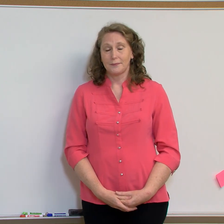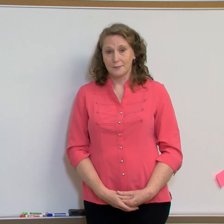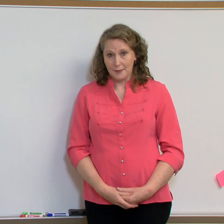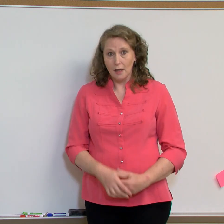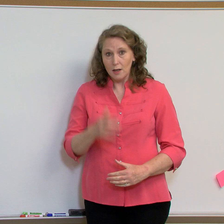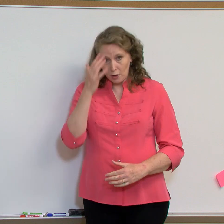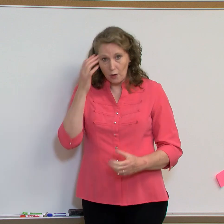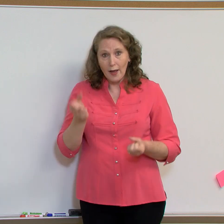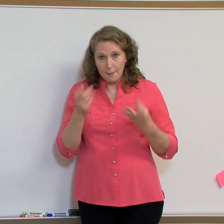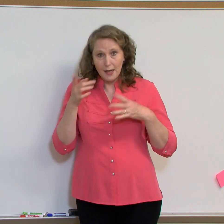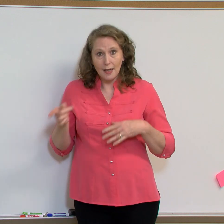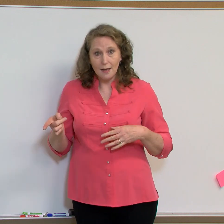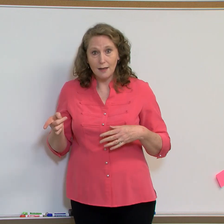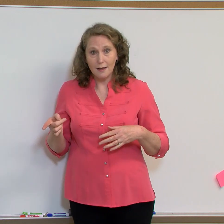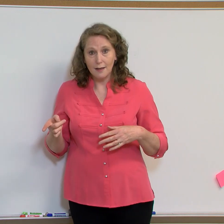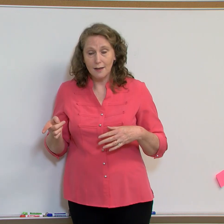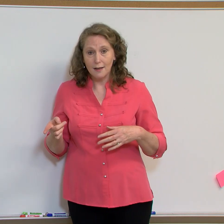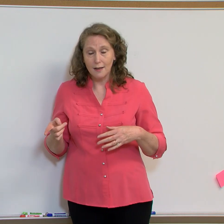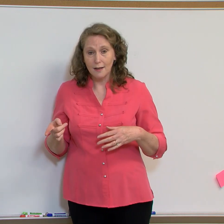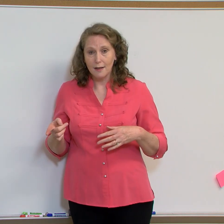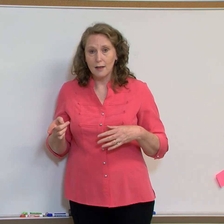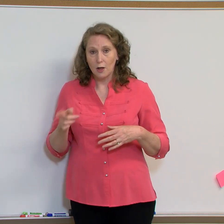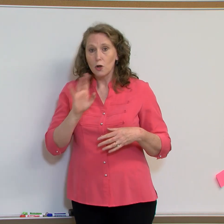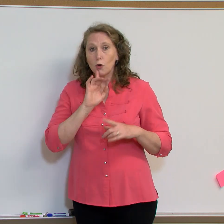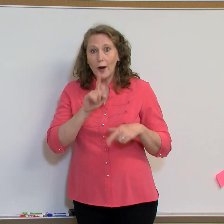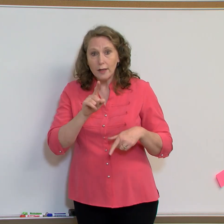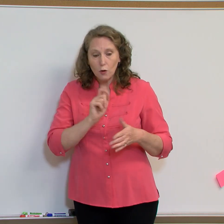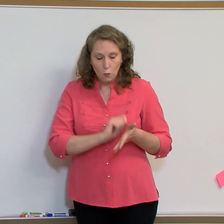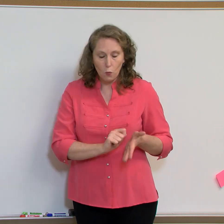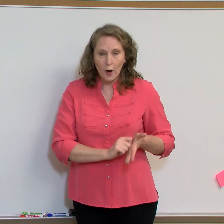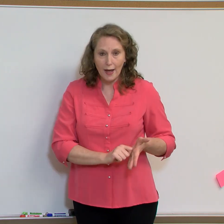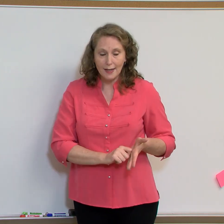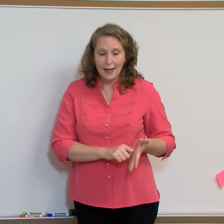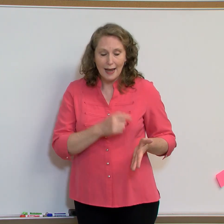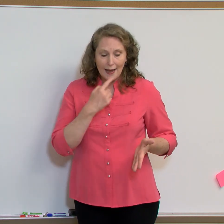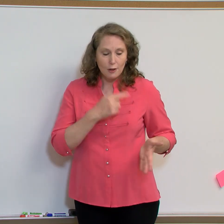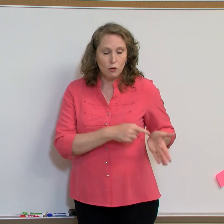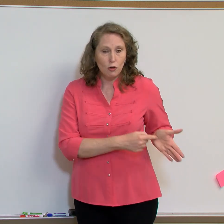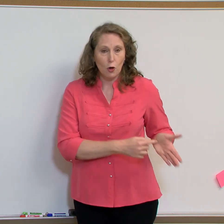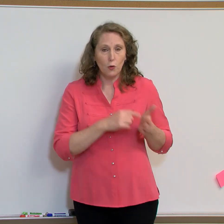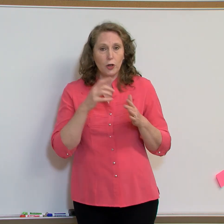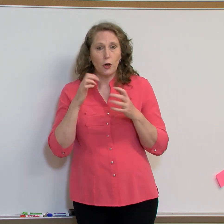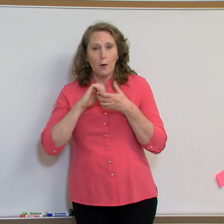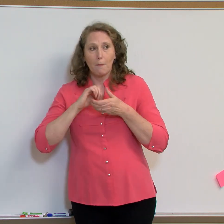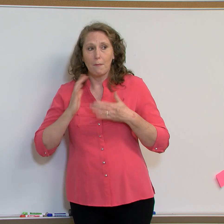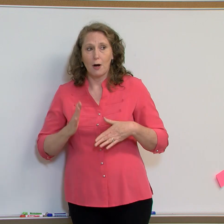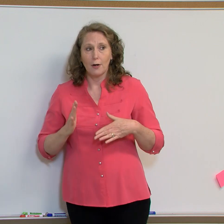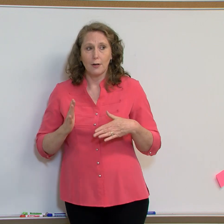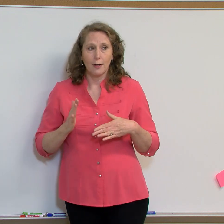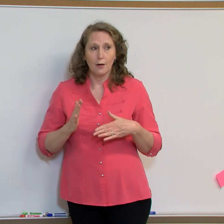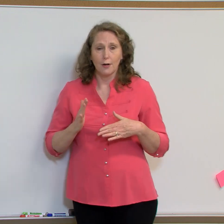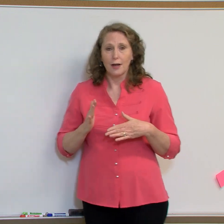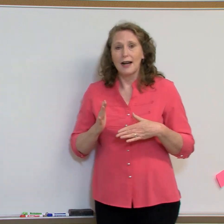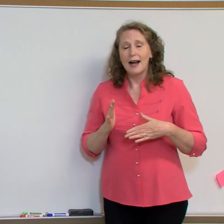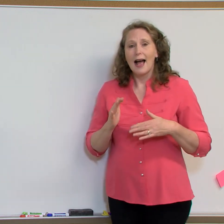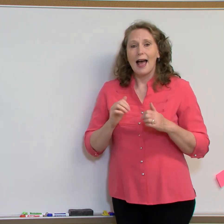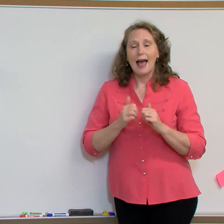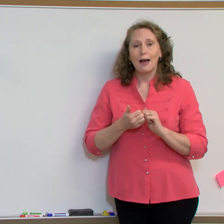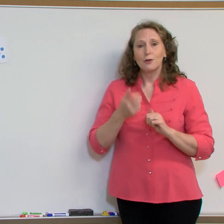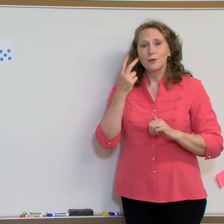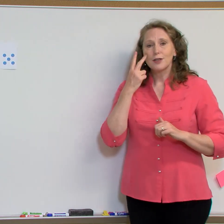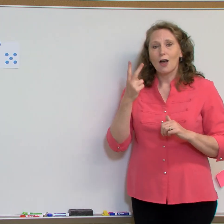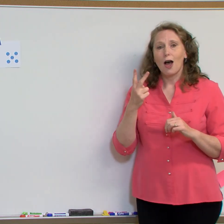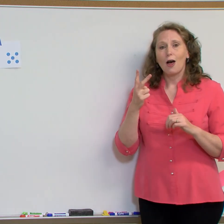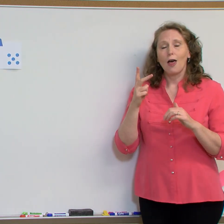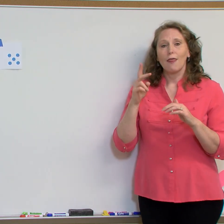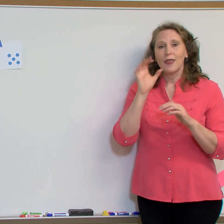Did you know how many there were? Write it down and tell your thinking partner how you saw the dot